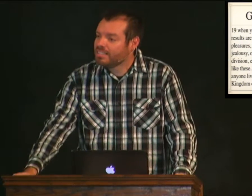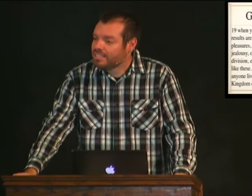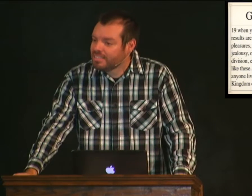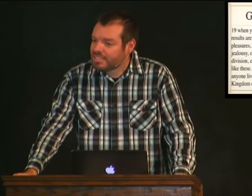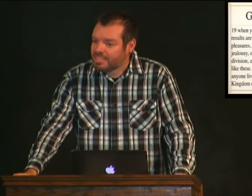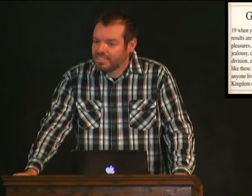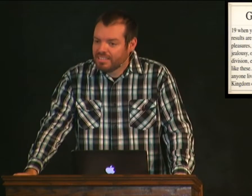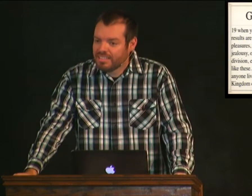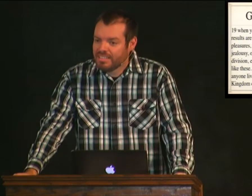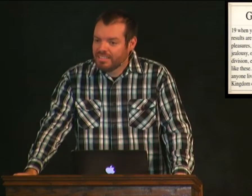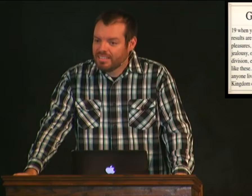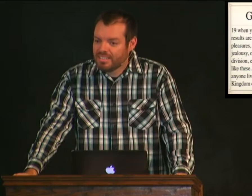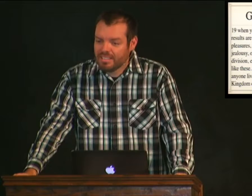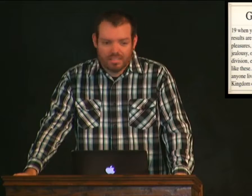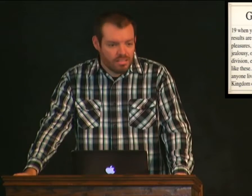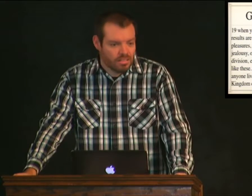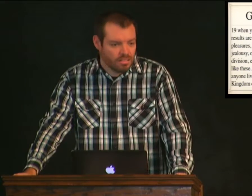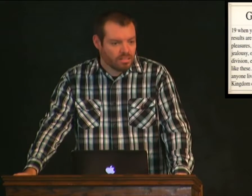God.